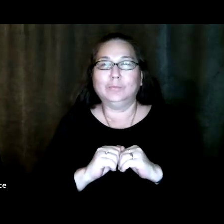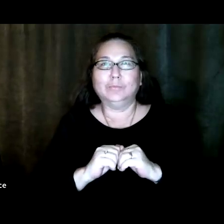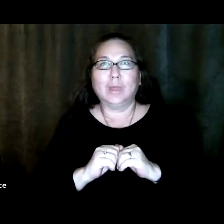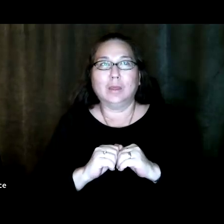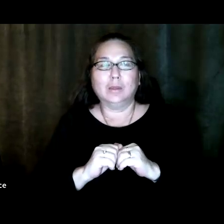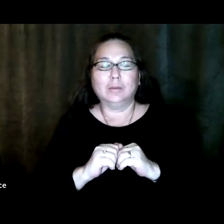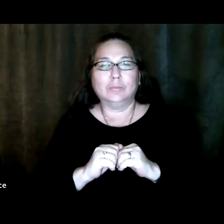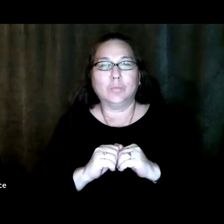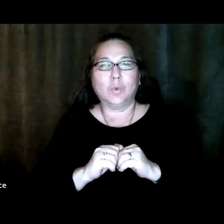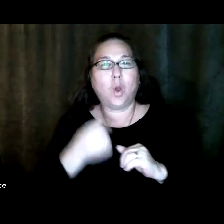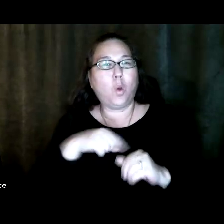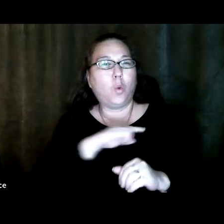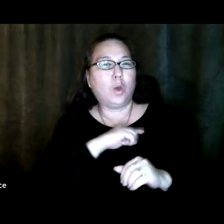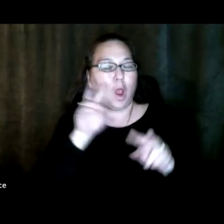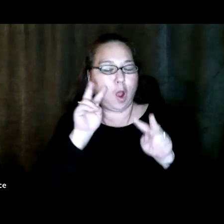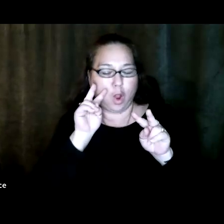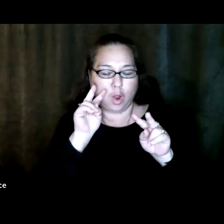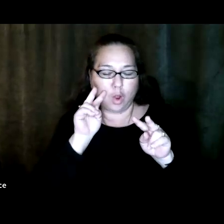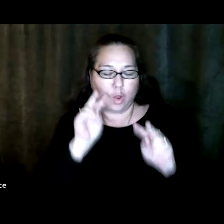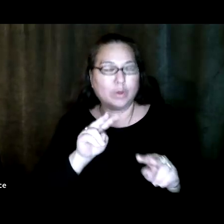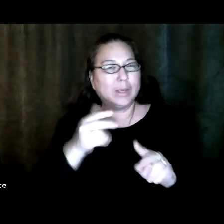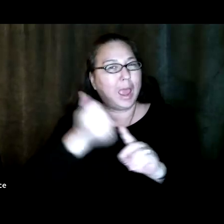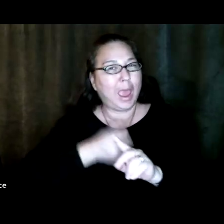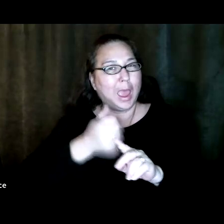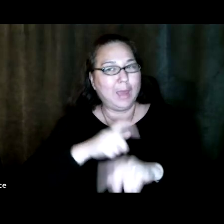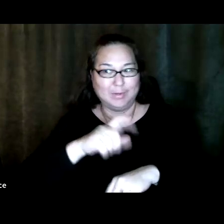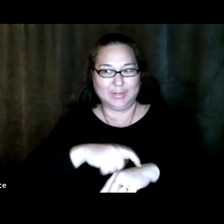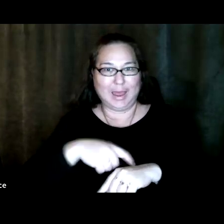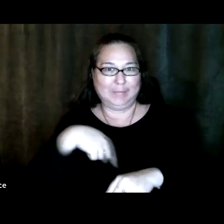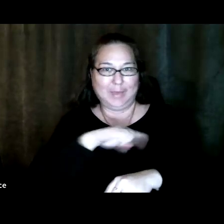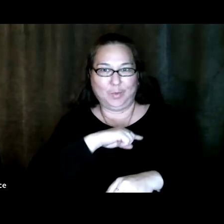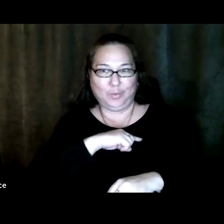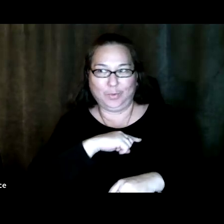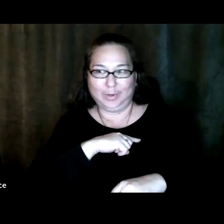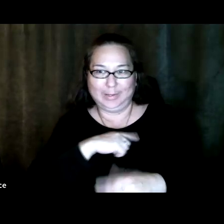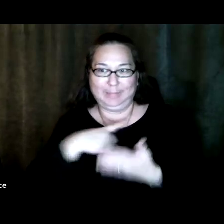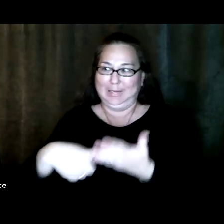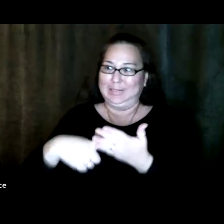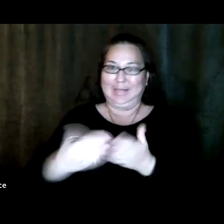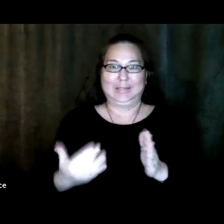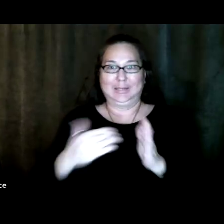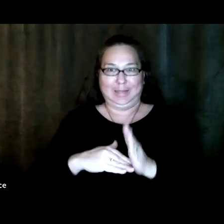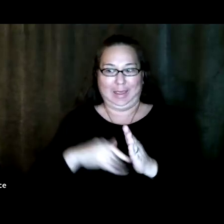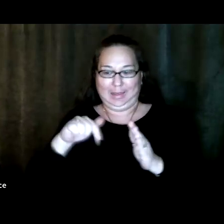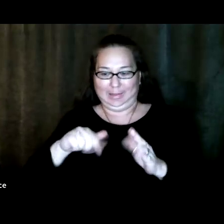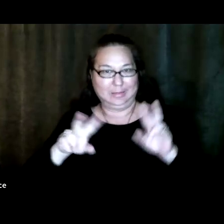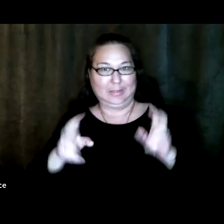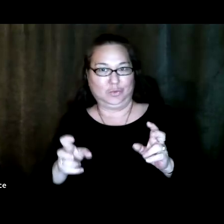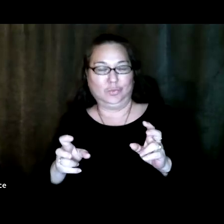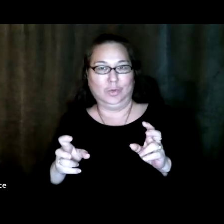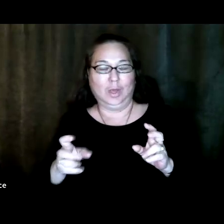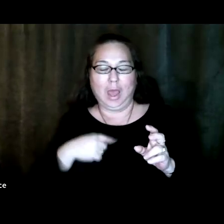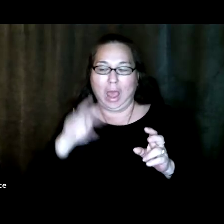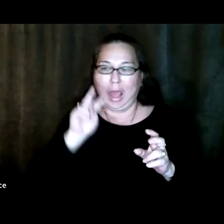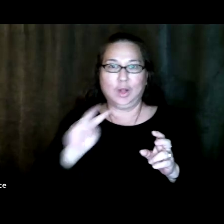significantly, we're looking at, I mean, every time this comes back around and we talk about it, I would be looking at about 50% of my